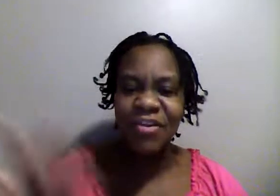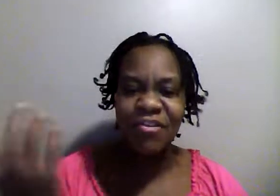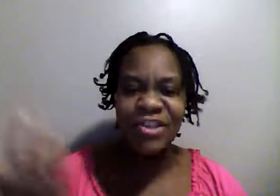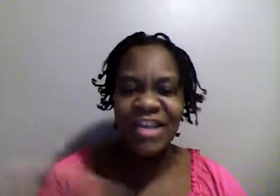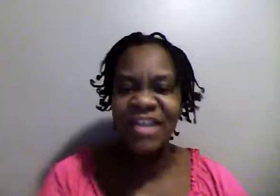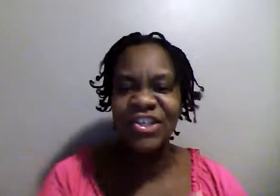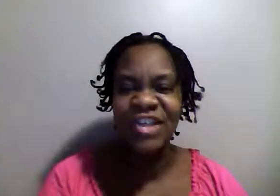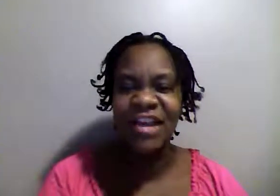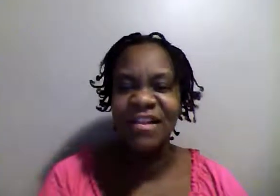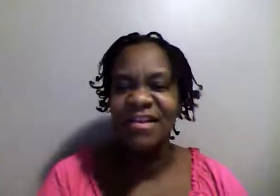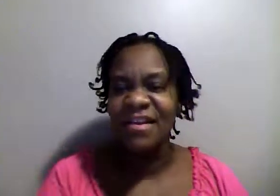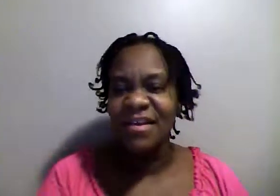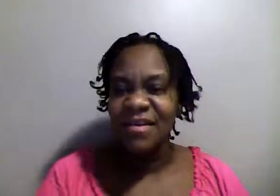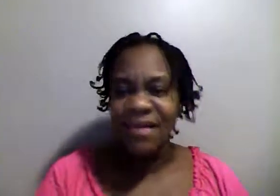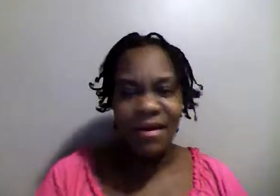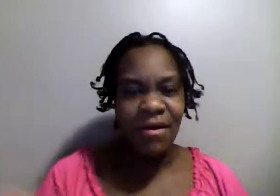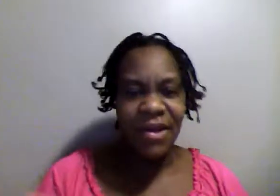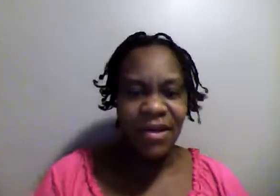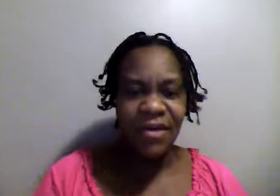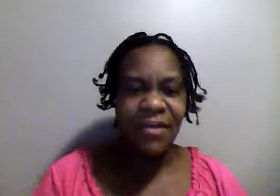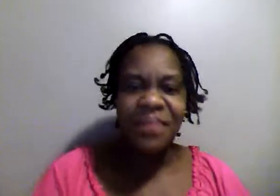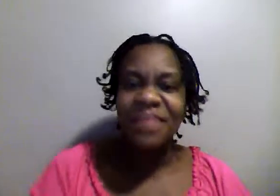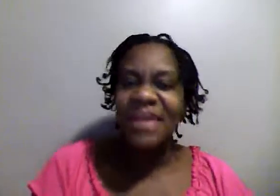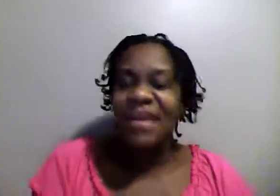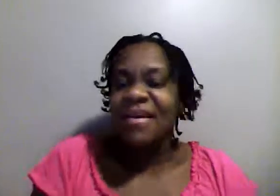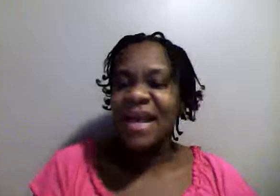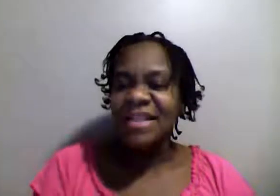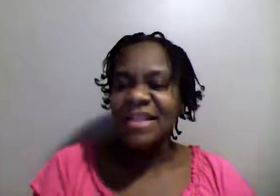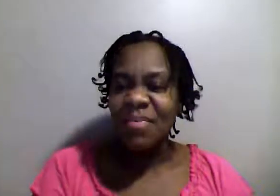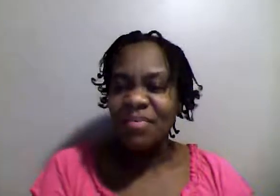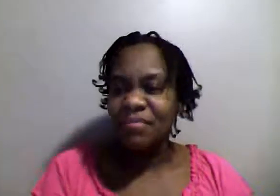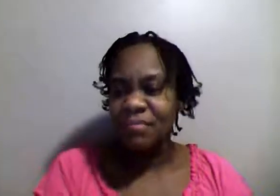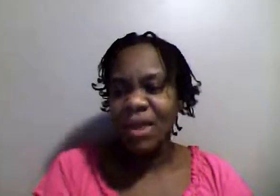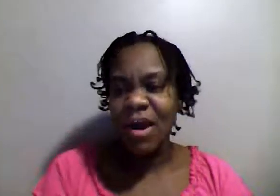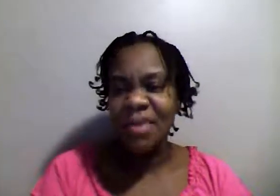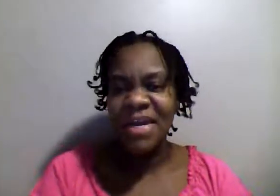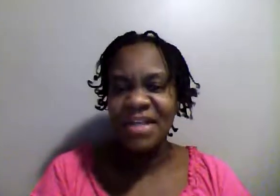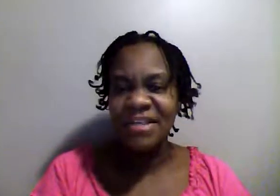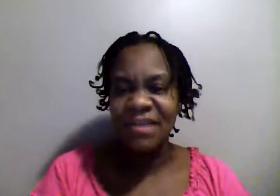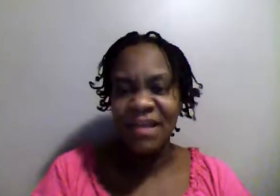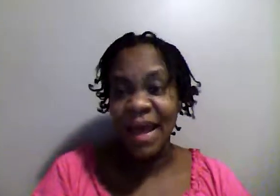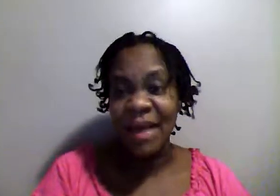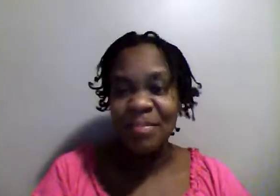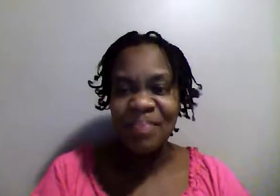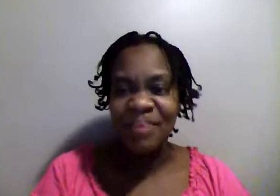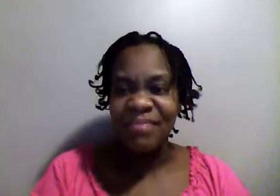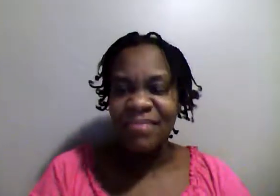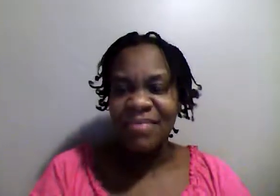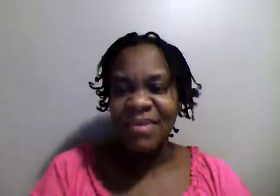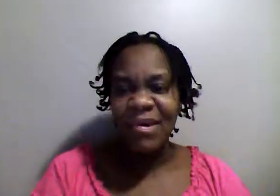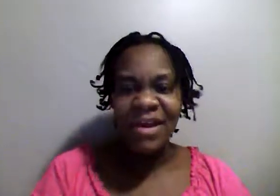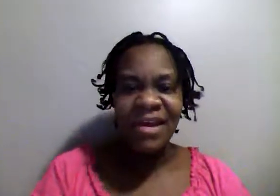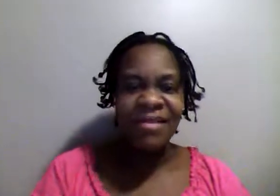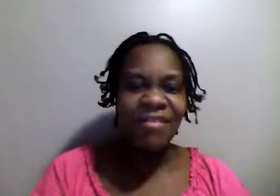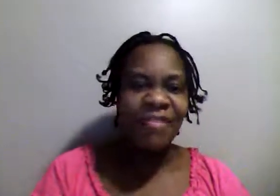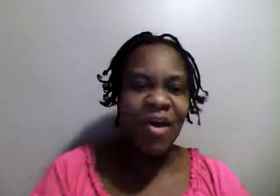crushed eggshell or your calcium carbonate, lime, or any other form